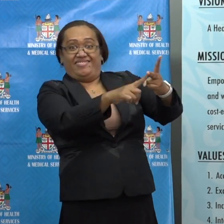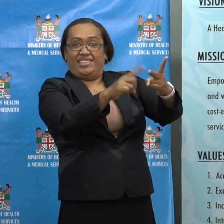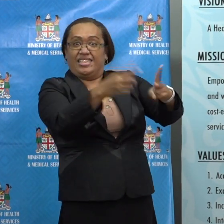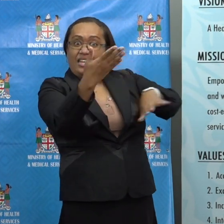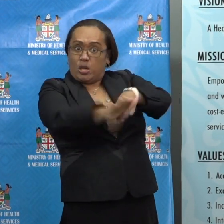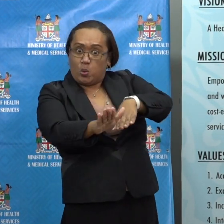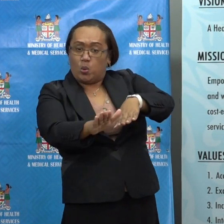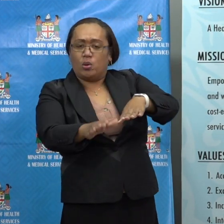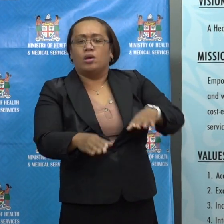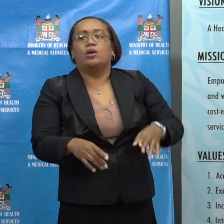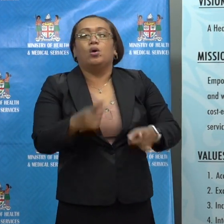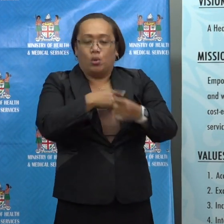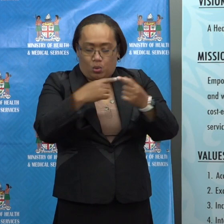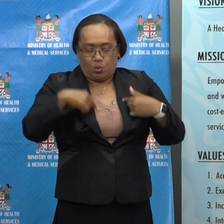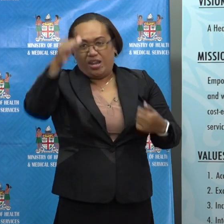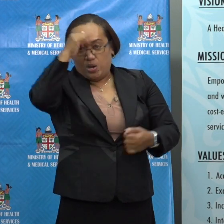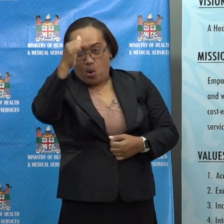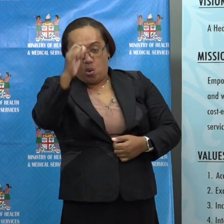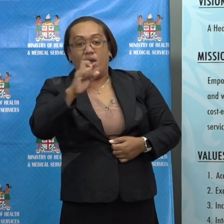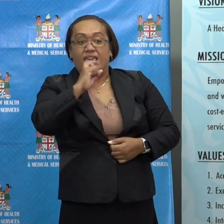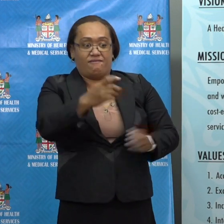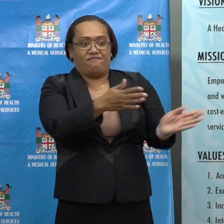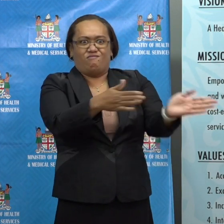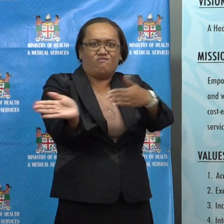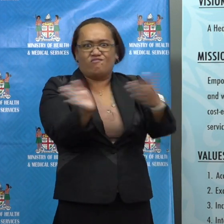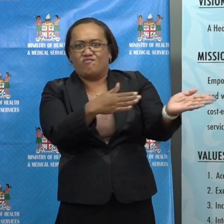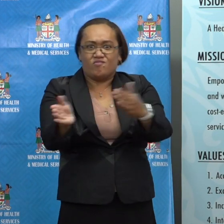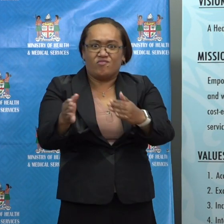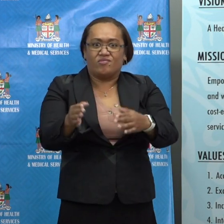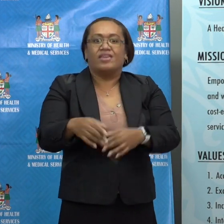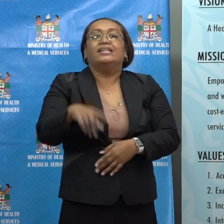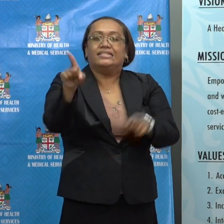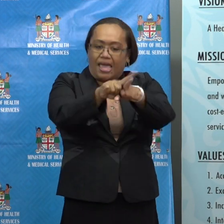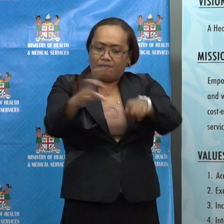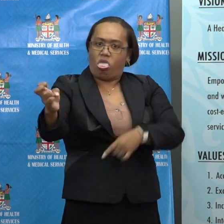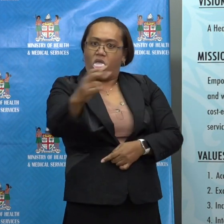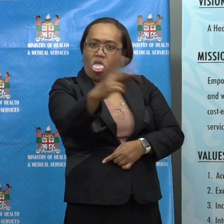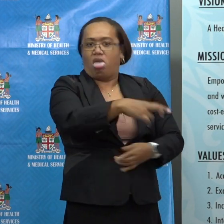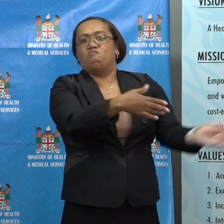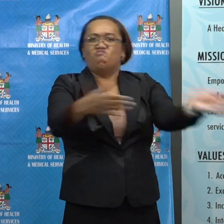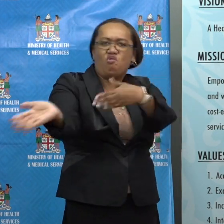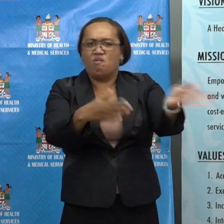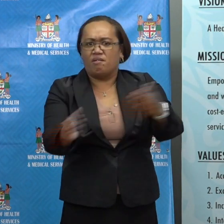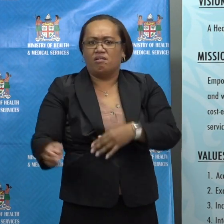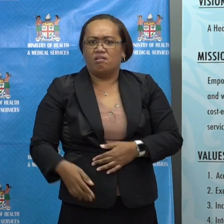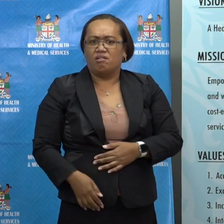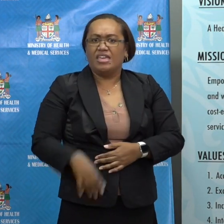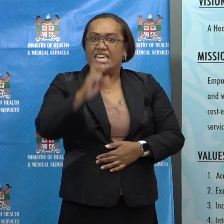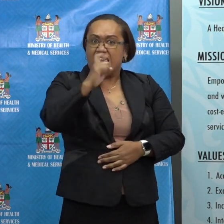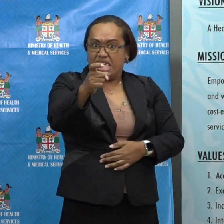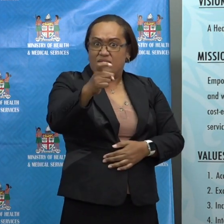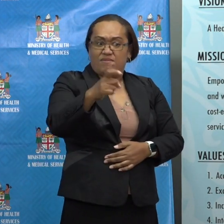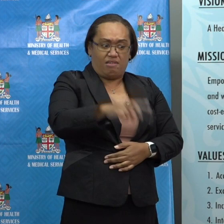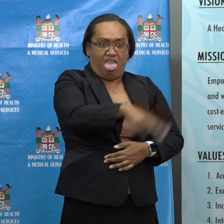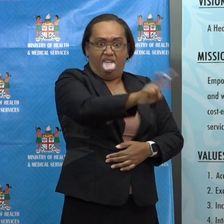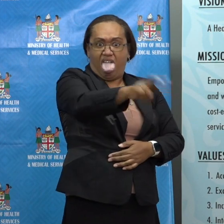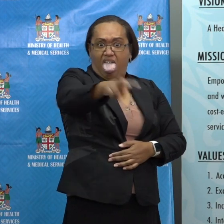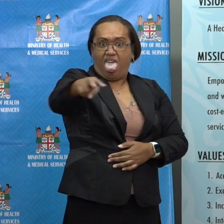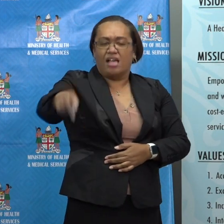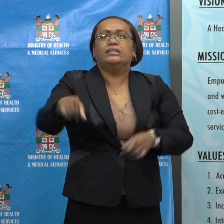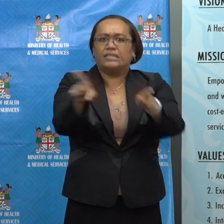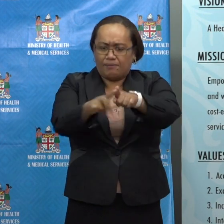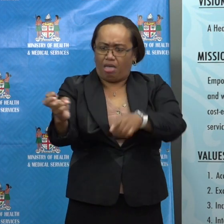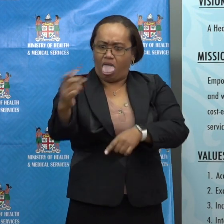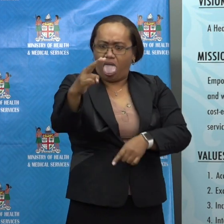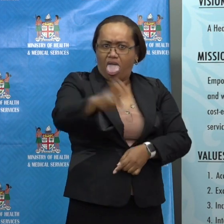find, we know that when people move, the virus moves. So if everyone just keeps still for a period of time, we can